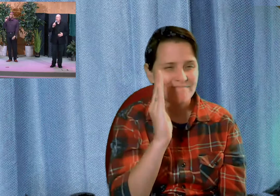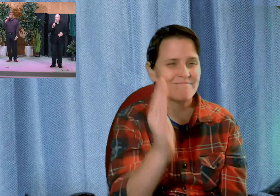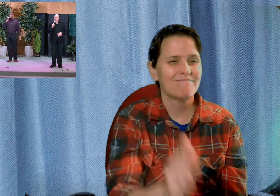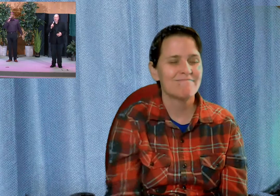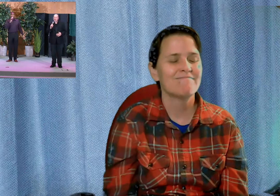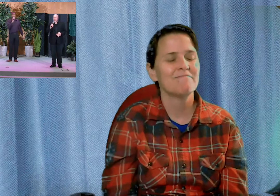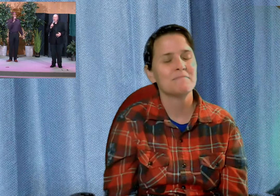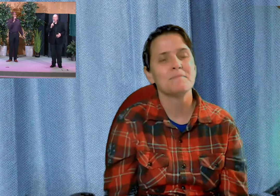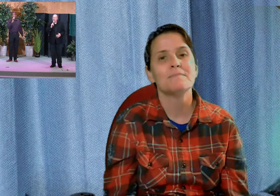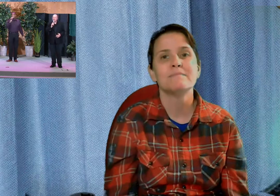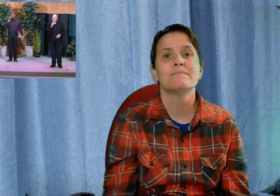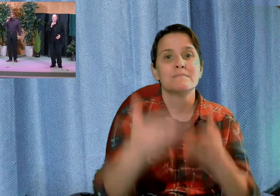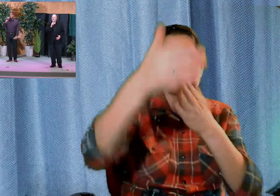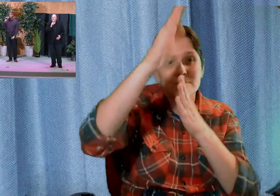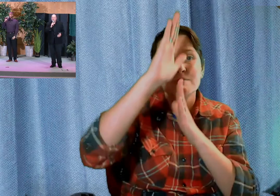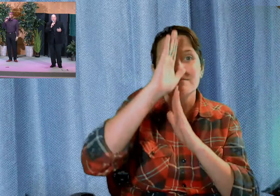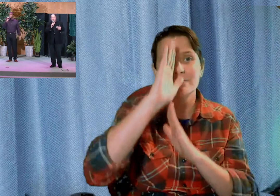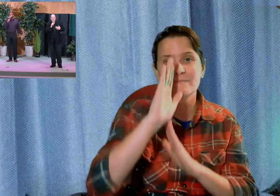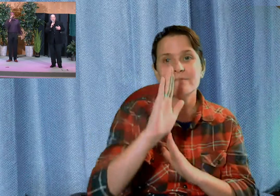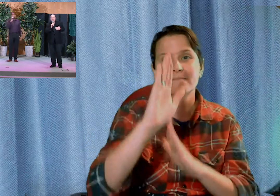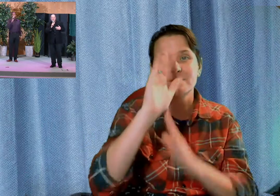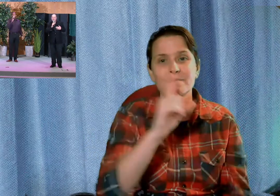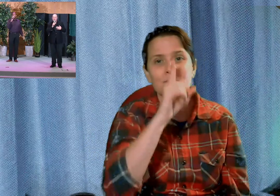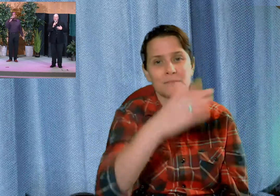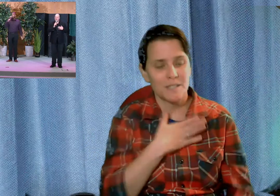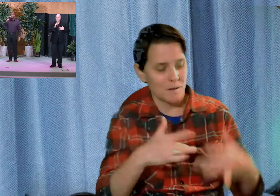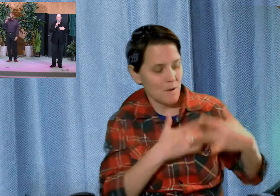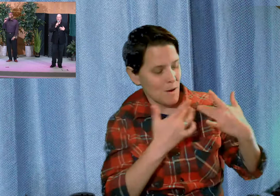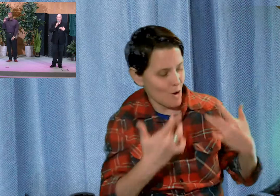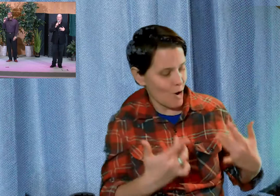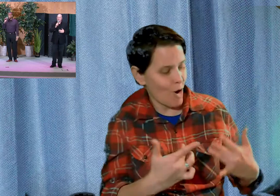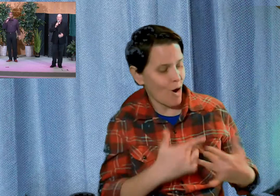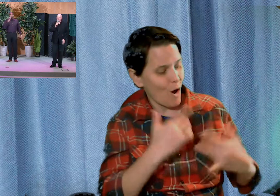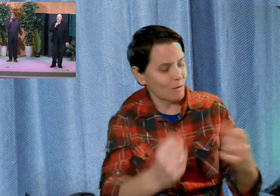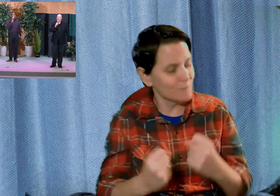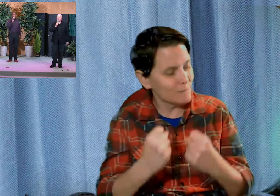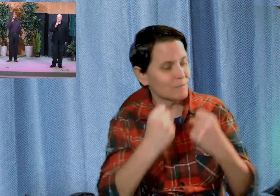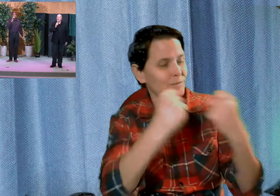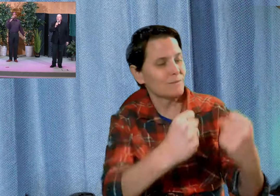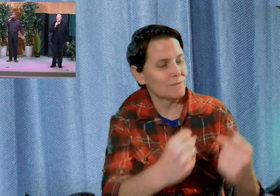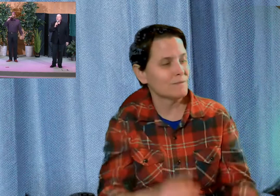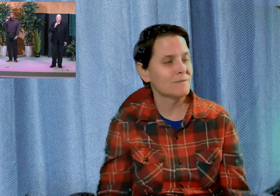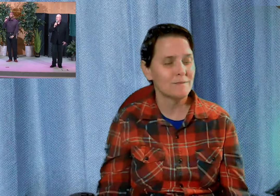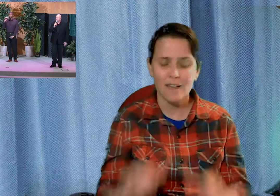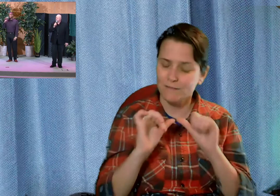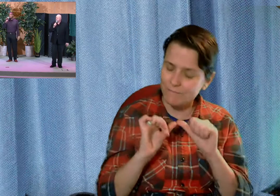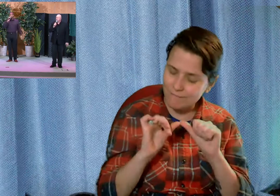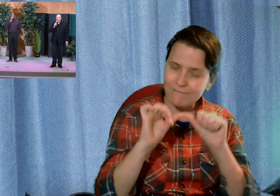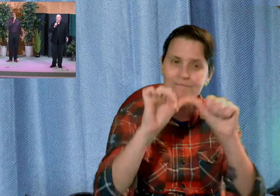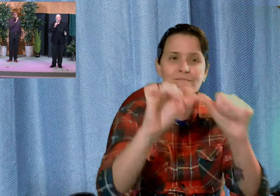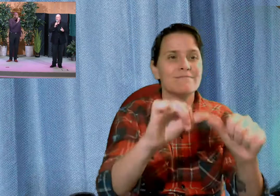forever. God is the strength of my heart, and will be so